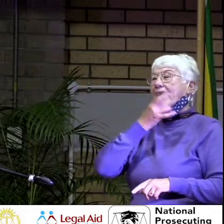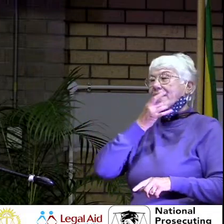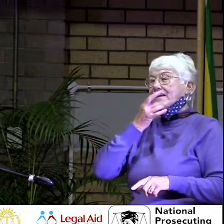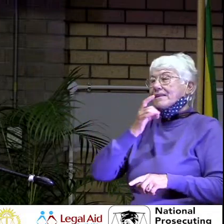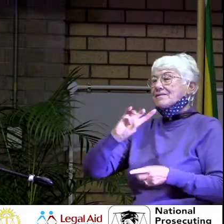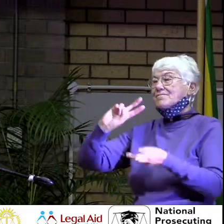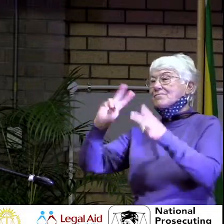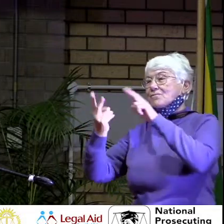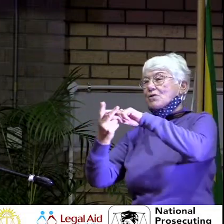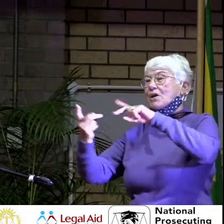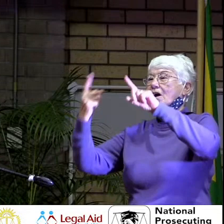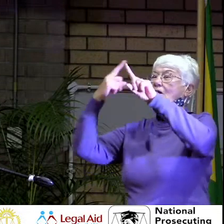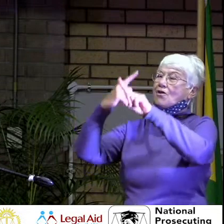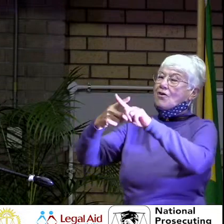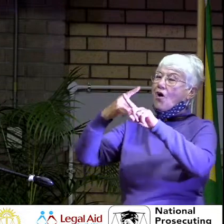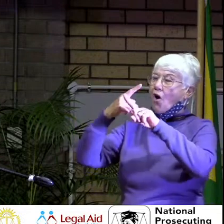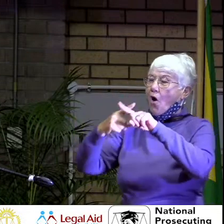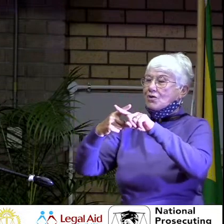Dialunga